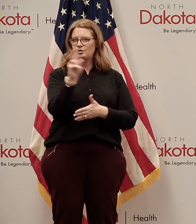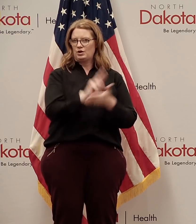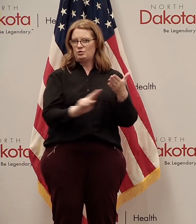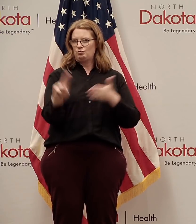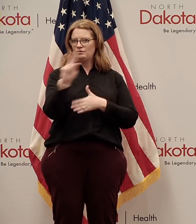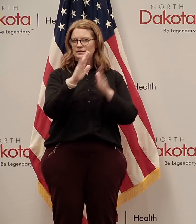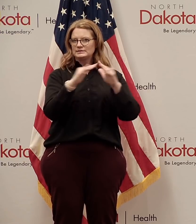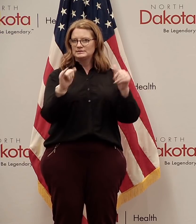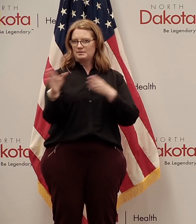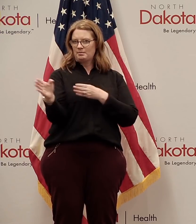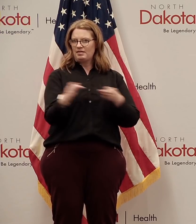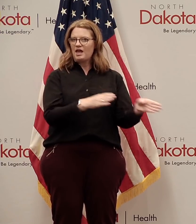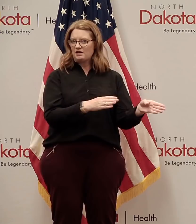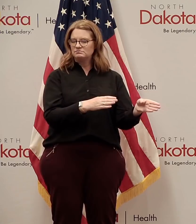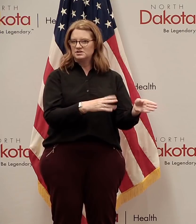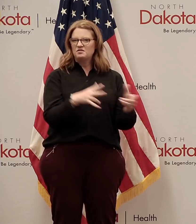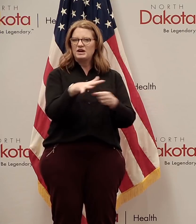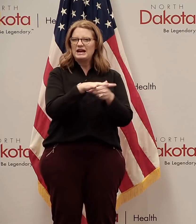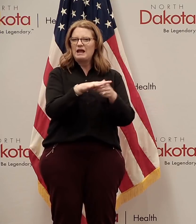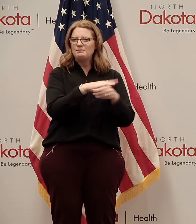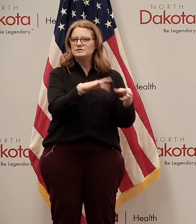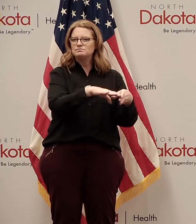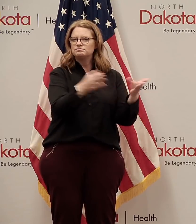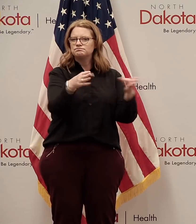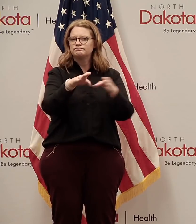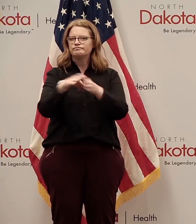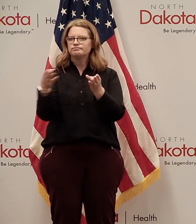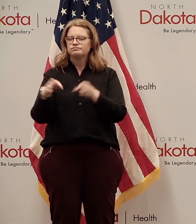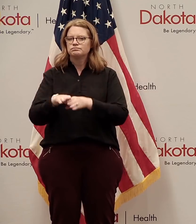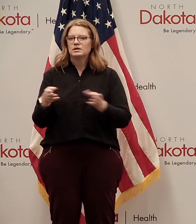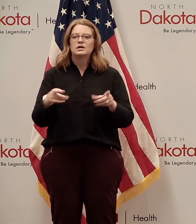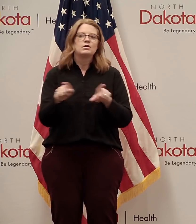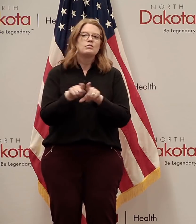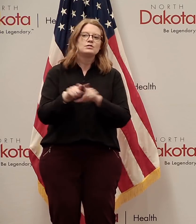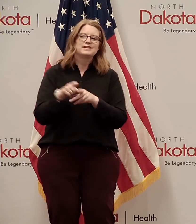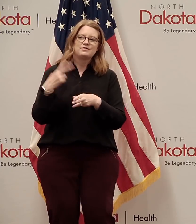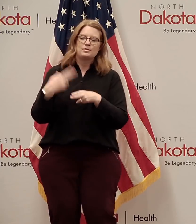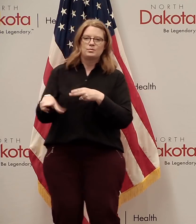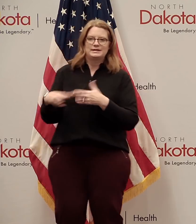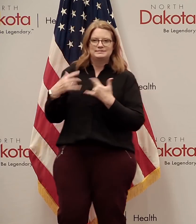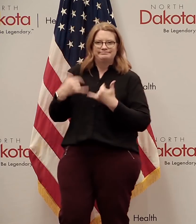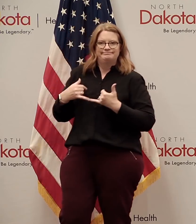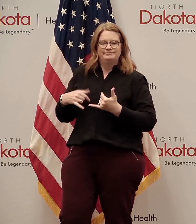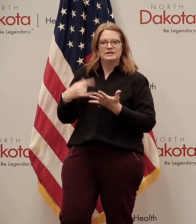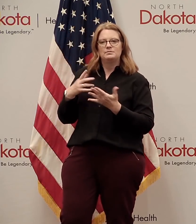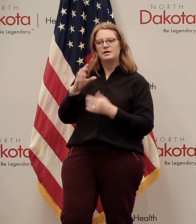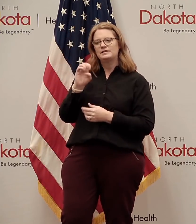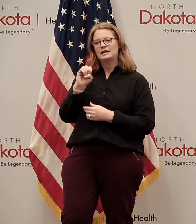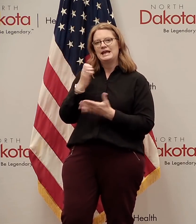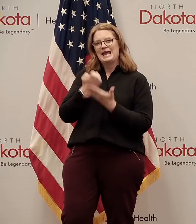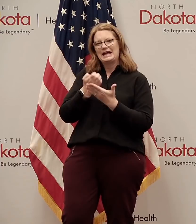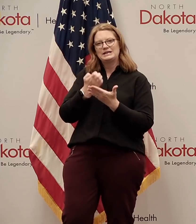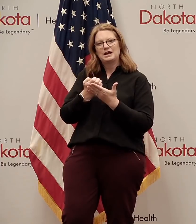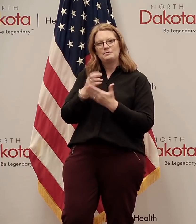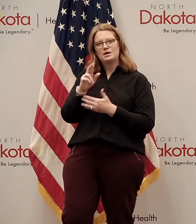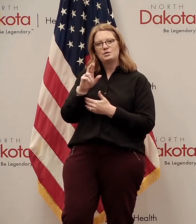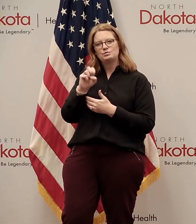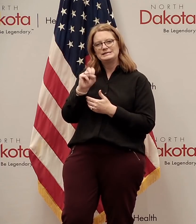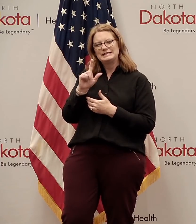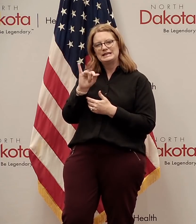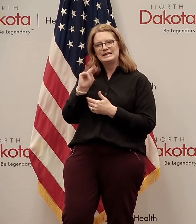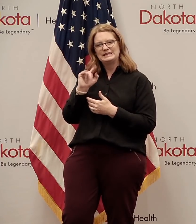plan for reopening campuses in the fall. And then we'll also have a brief update on the economic resiliency grant